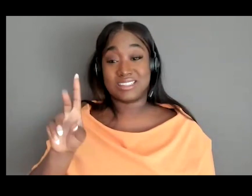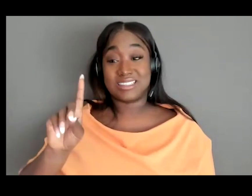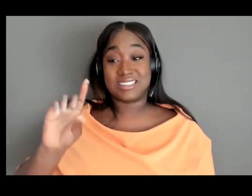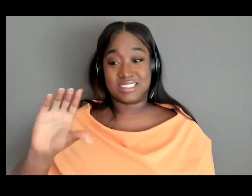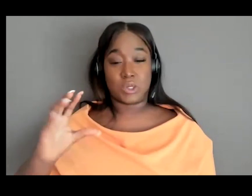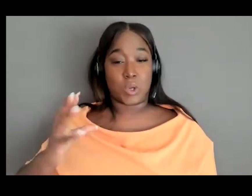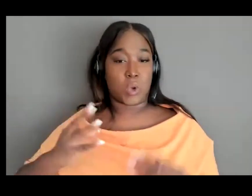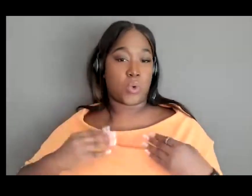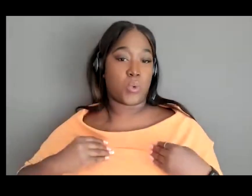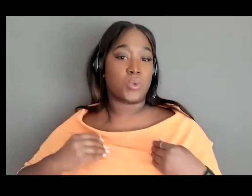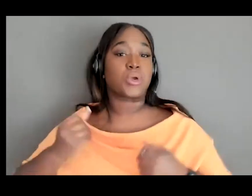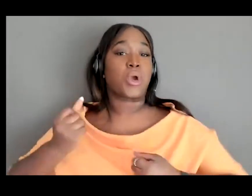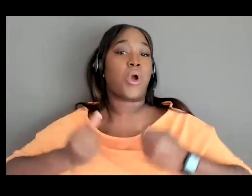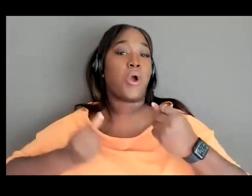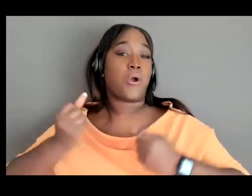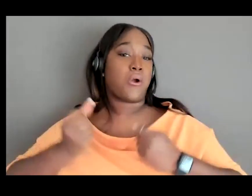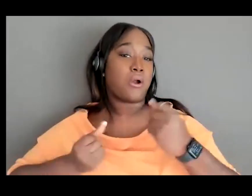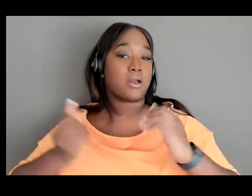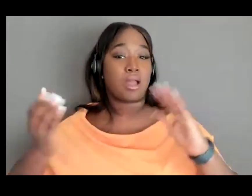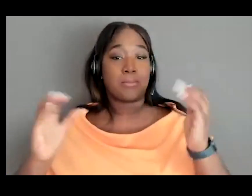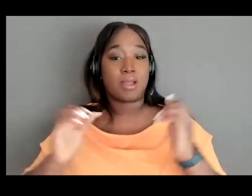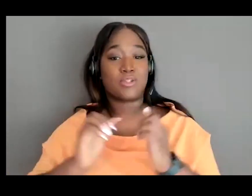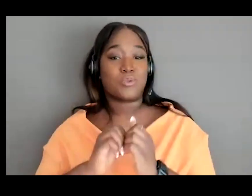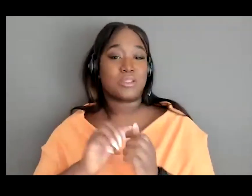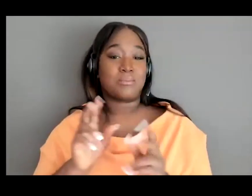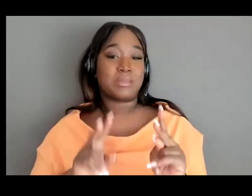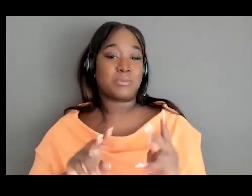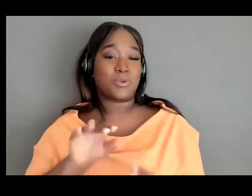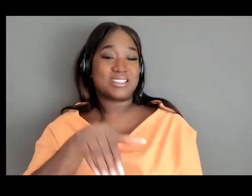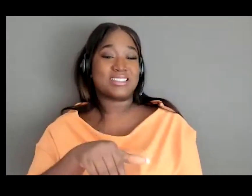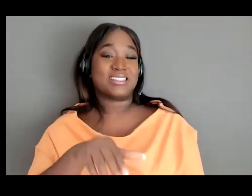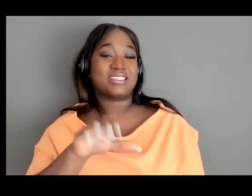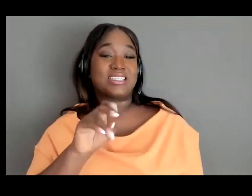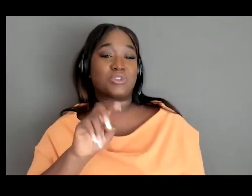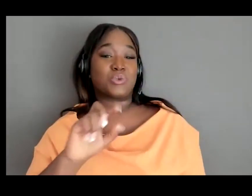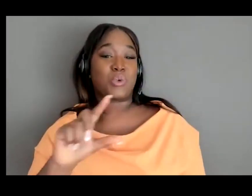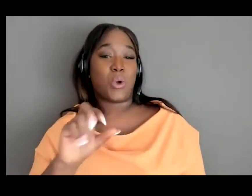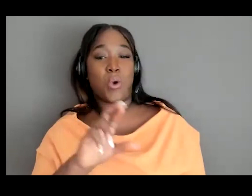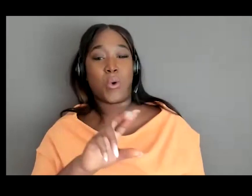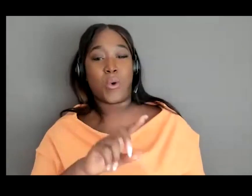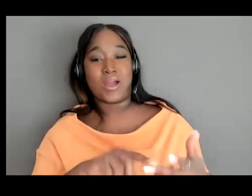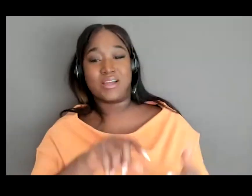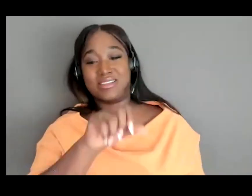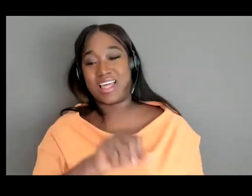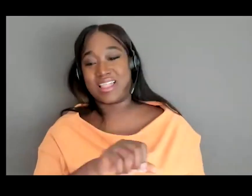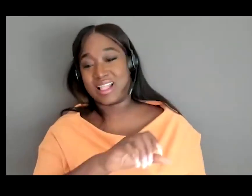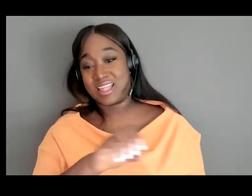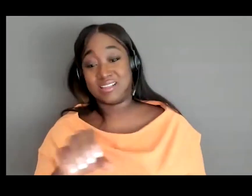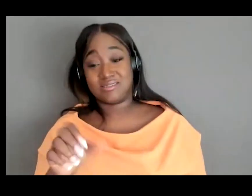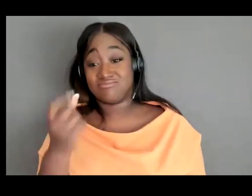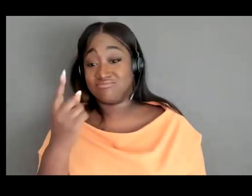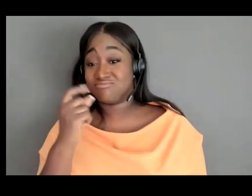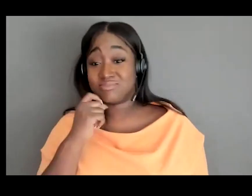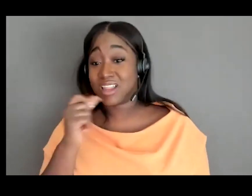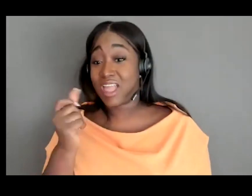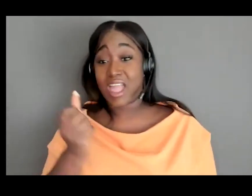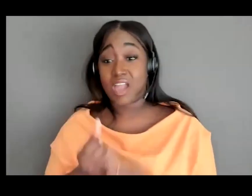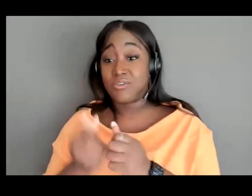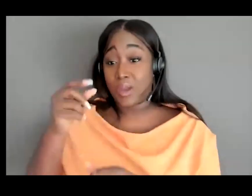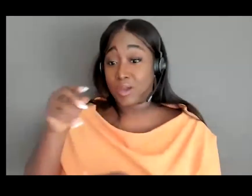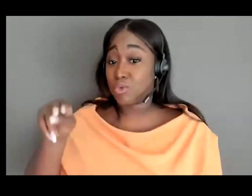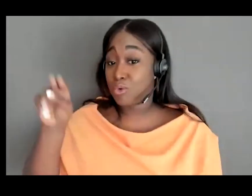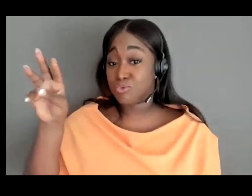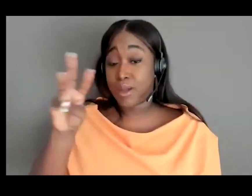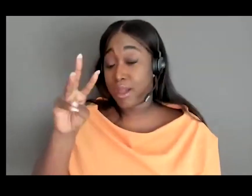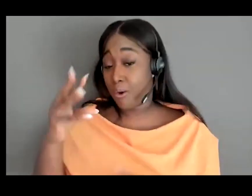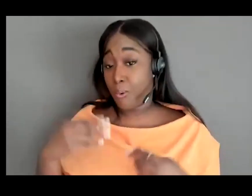in Central or Southeast. But not everyone in Northwest owns a car. And